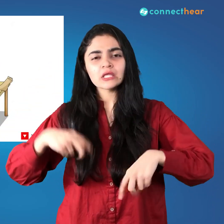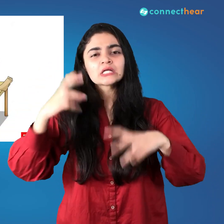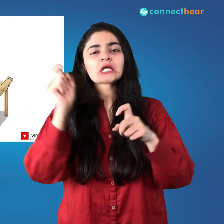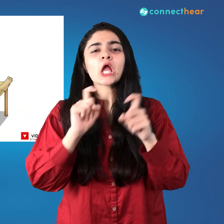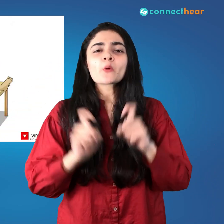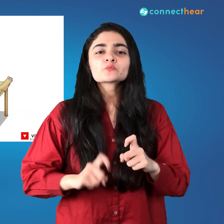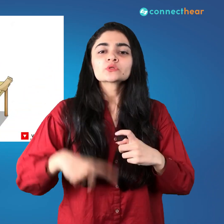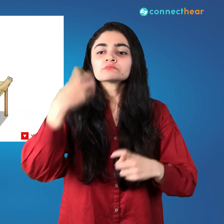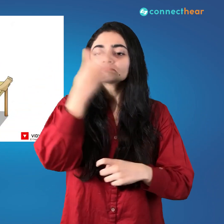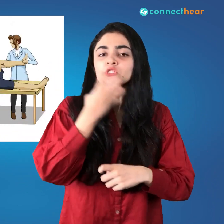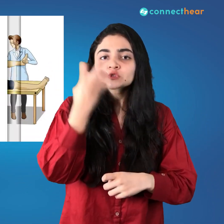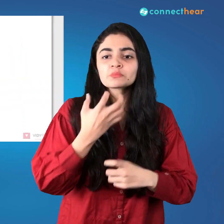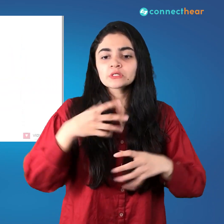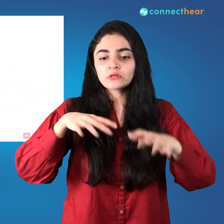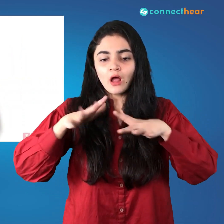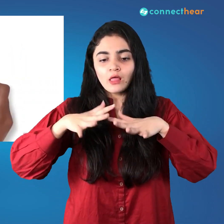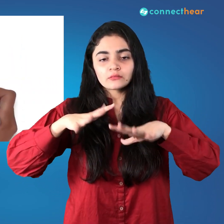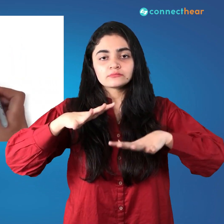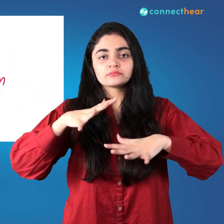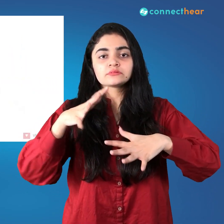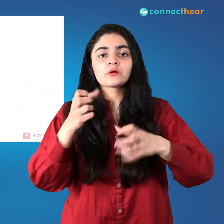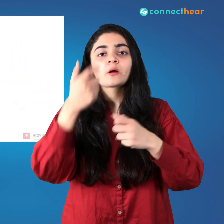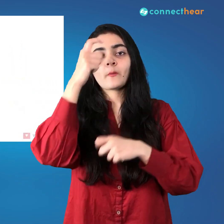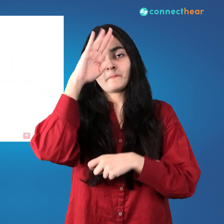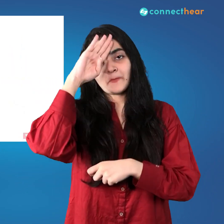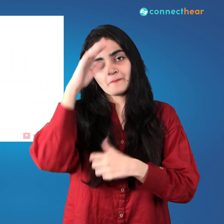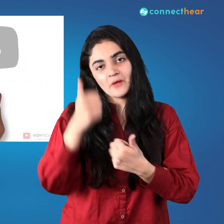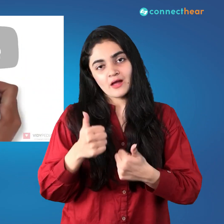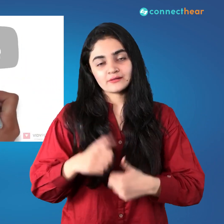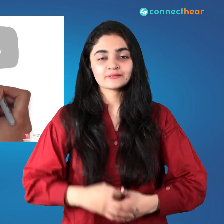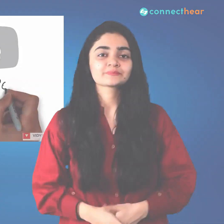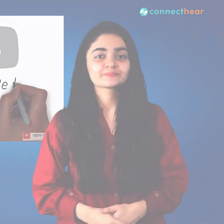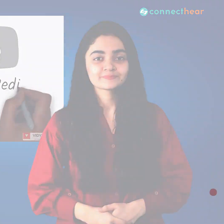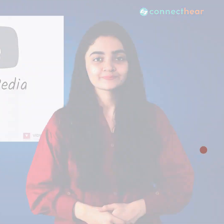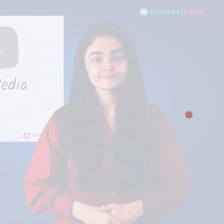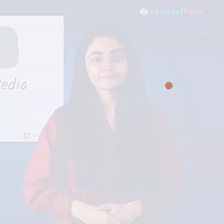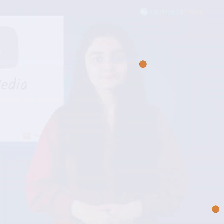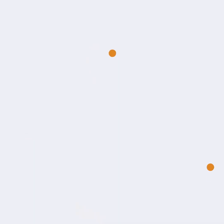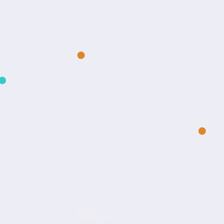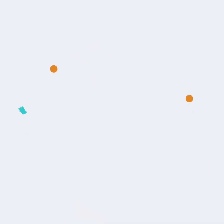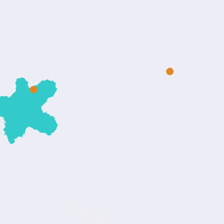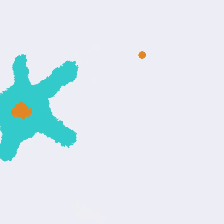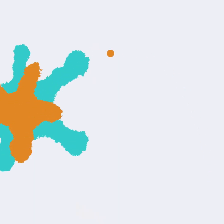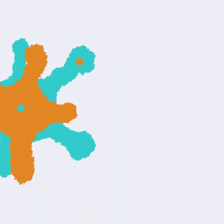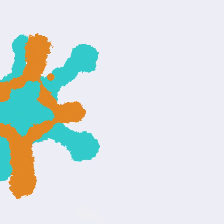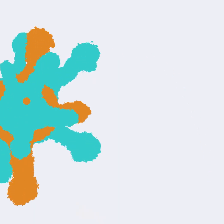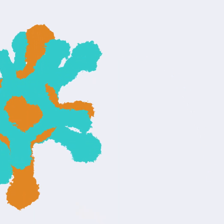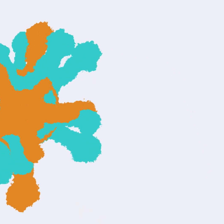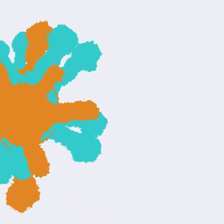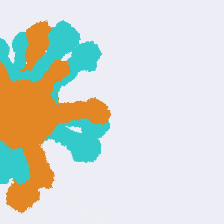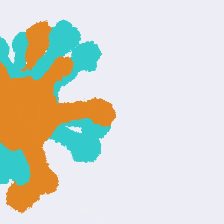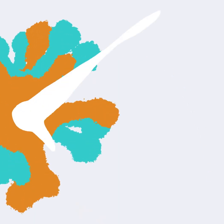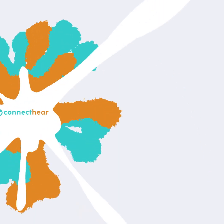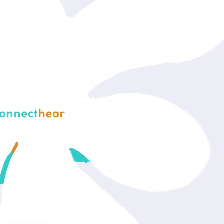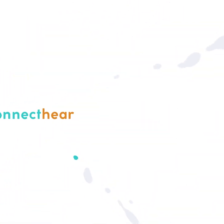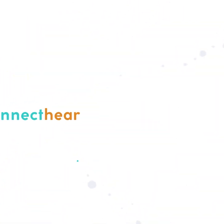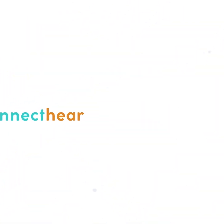this. Vidipedia.com is the YouTube of Wikipedia. Every topic